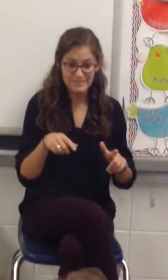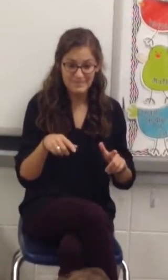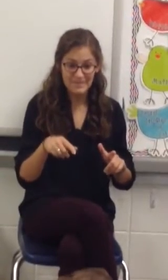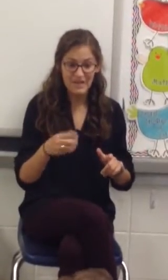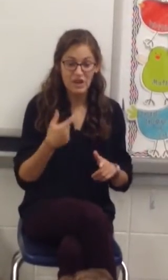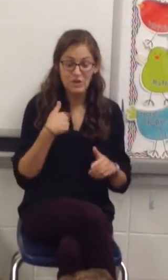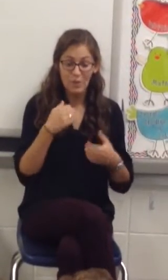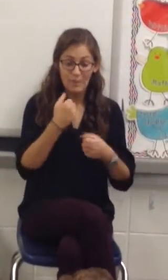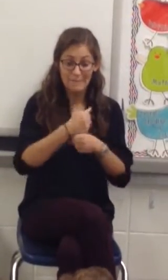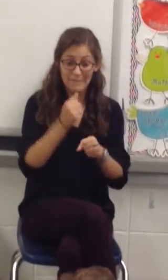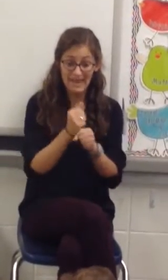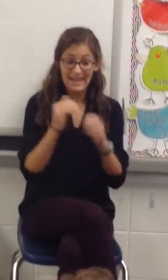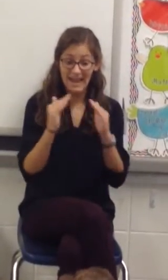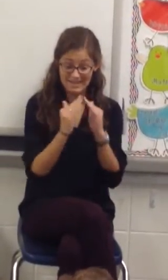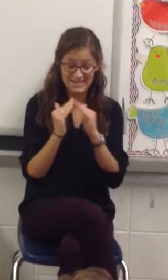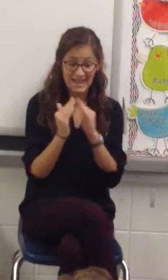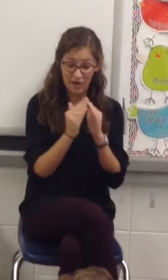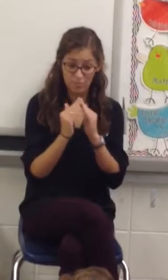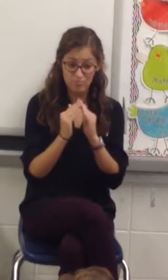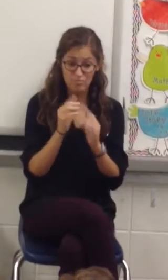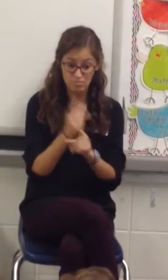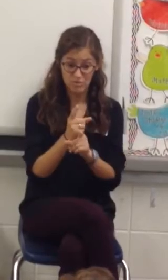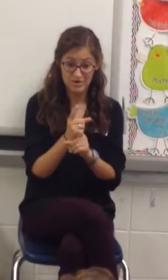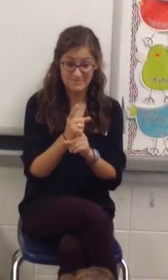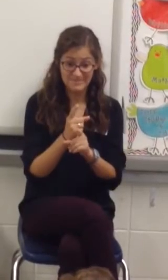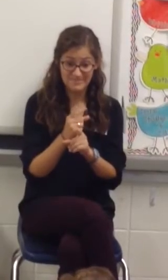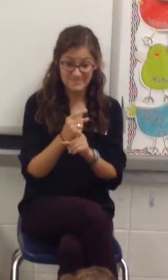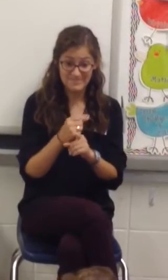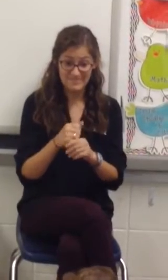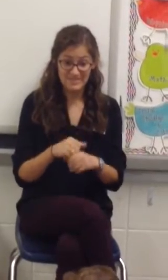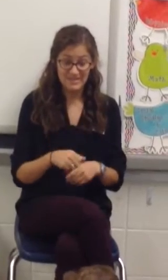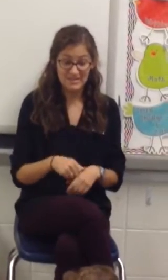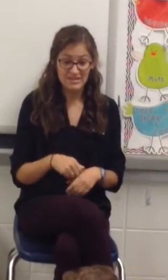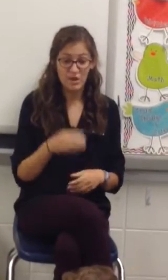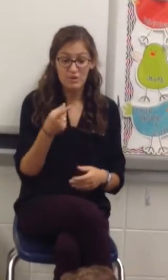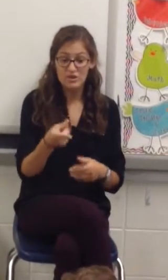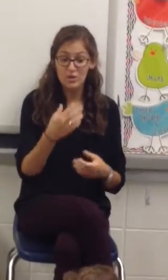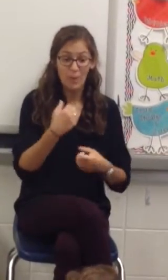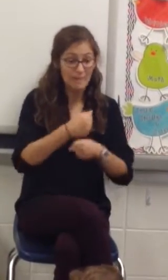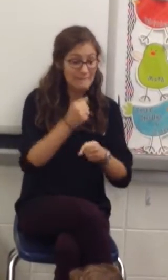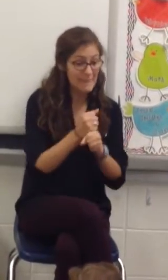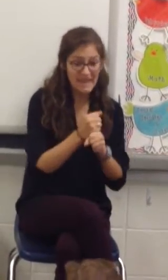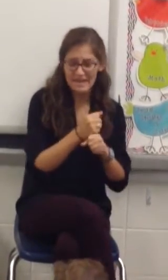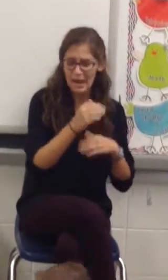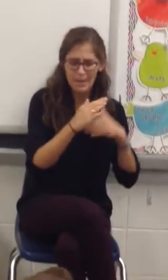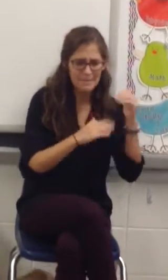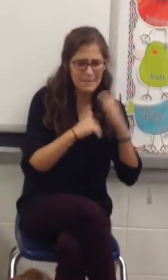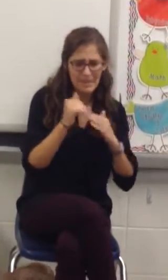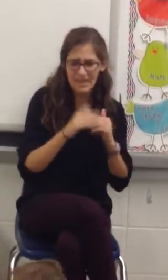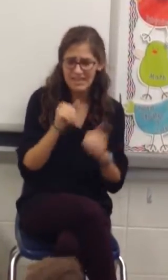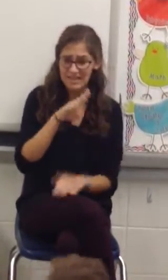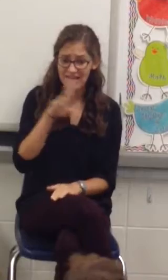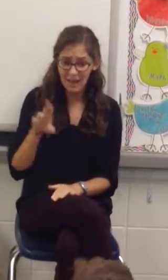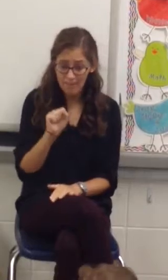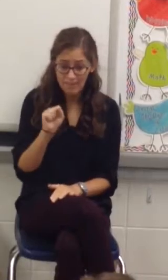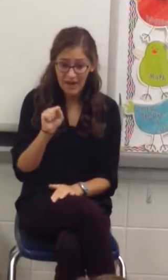building, or like some of you made a bus instead of a building. Just get what you made and take it to your seat together. So you